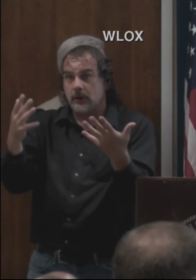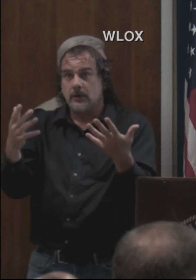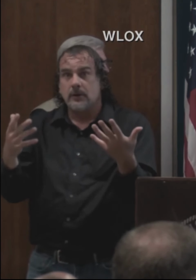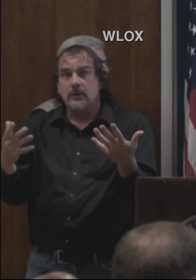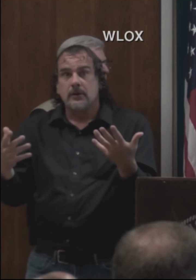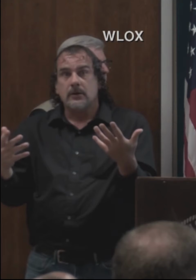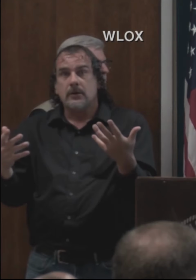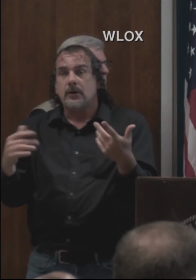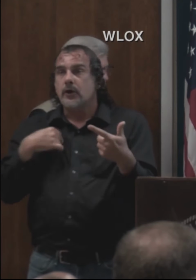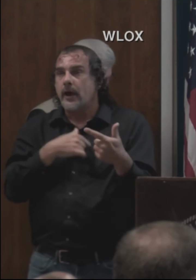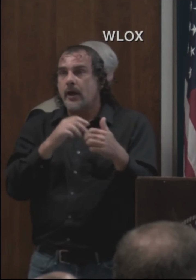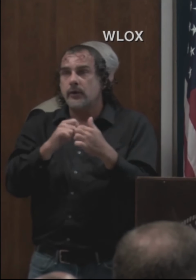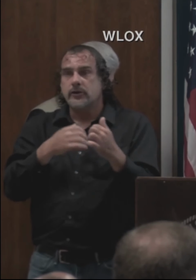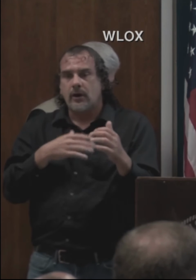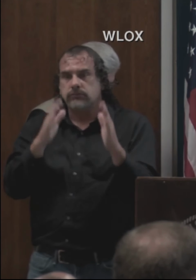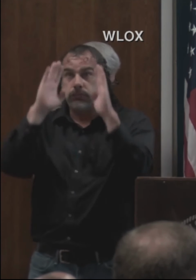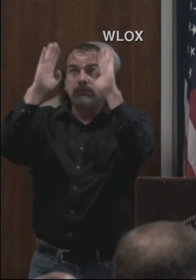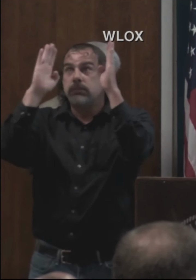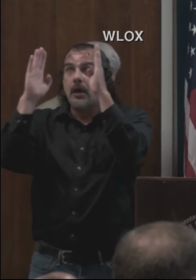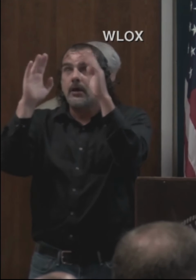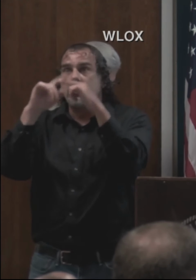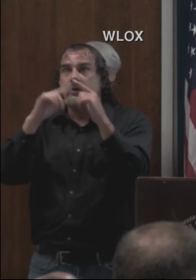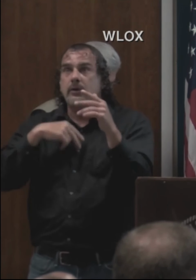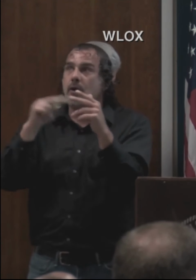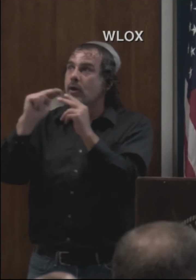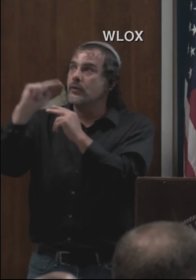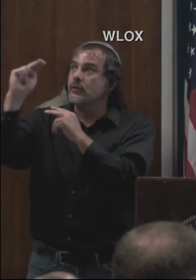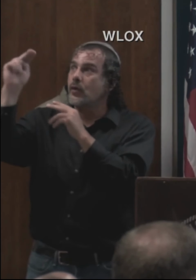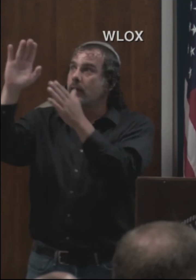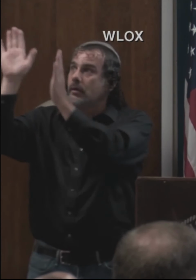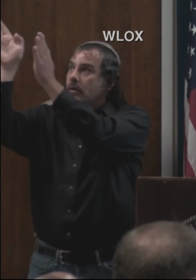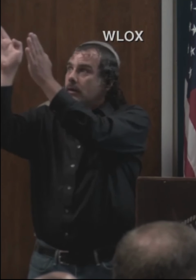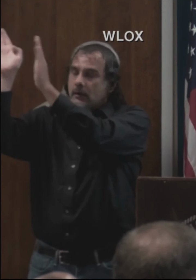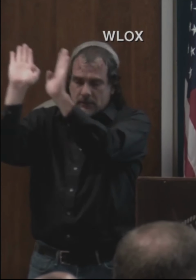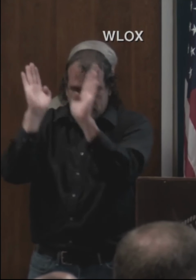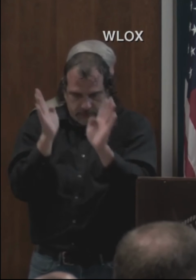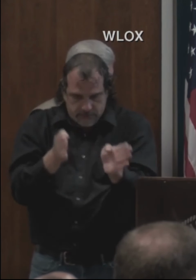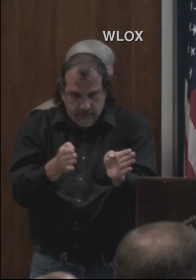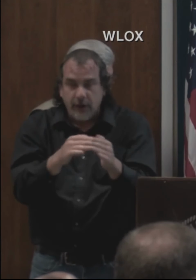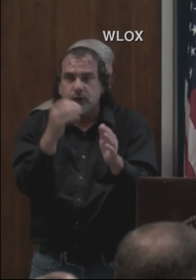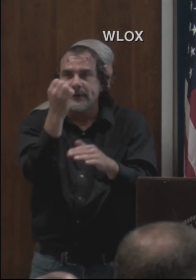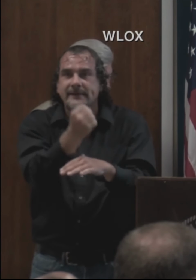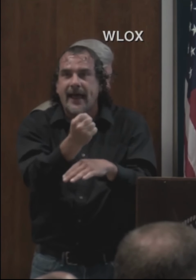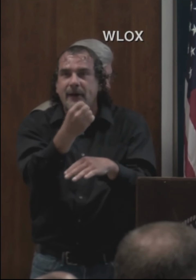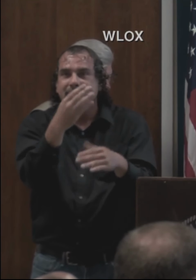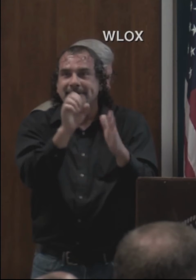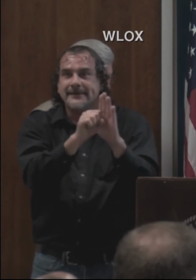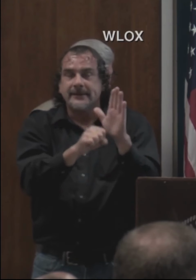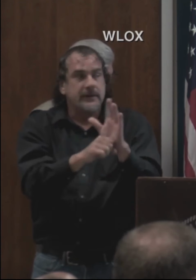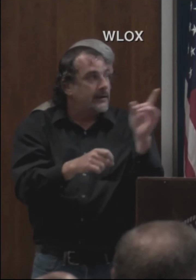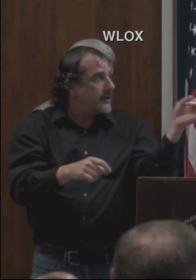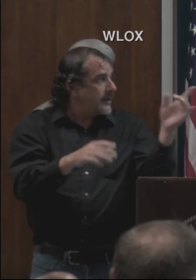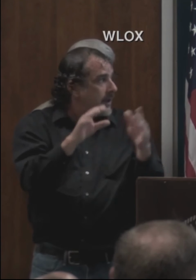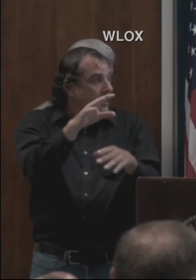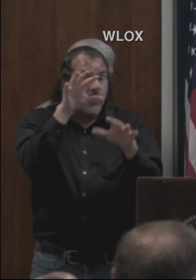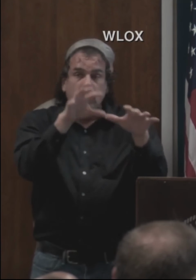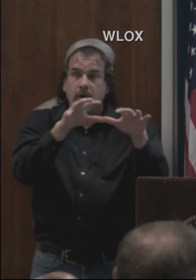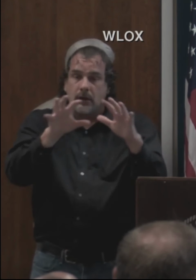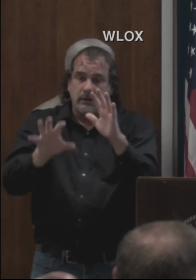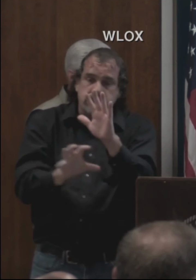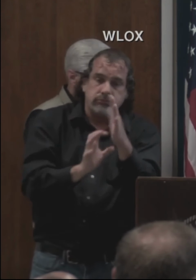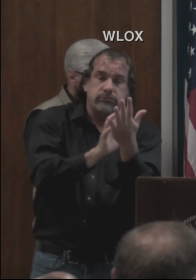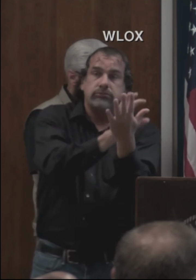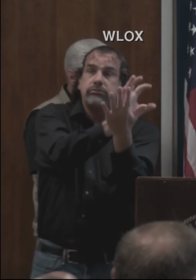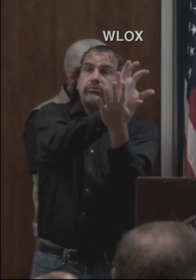we start taking our attentions further up north part of the state. As this rain's moving through the state, the southern